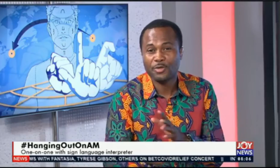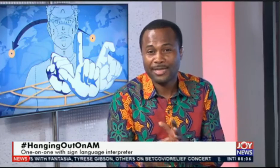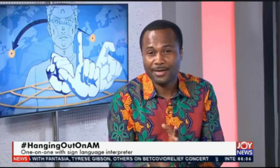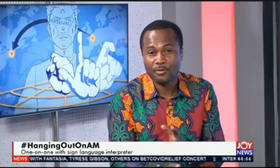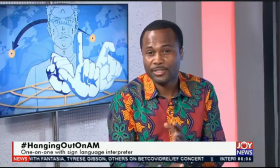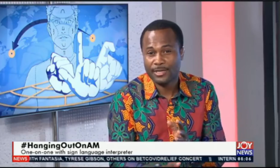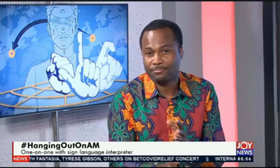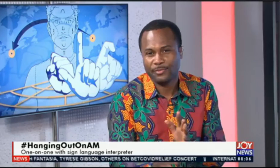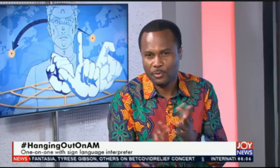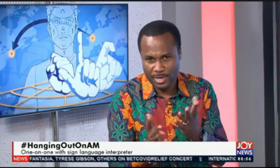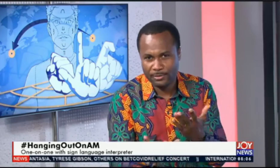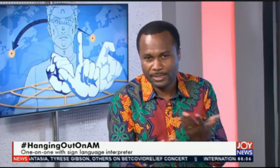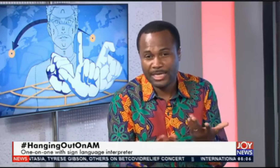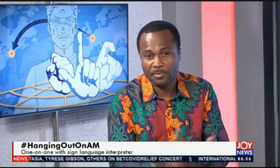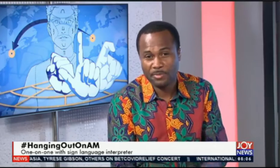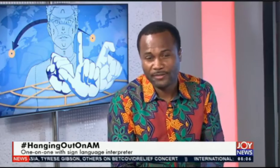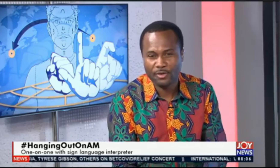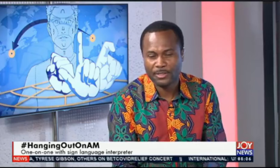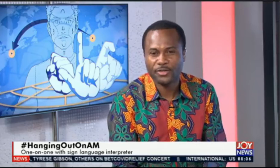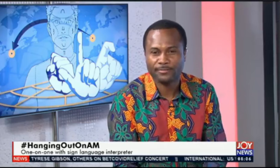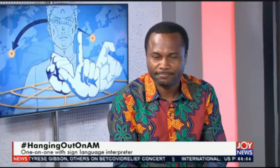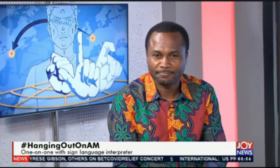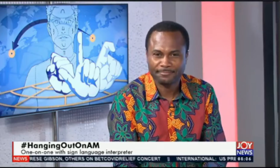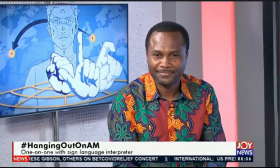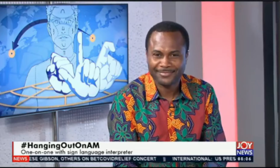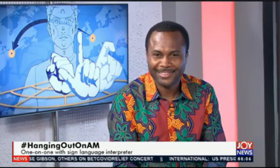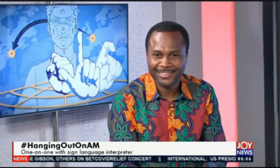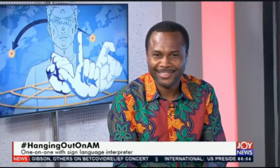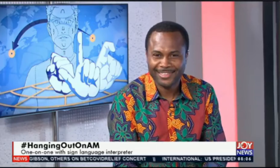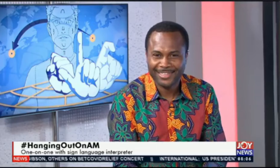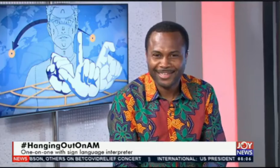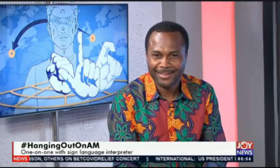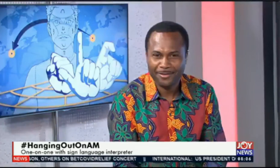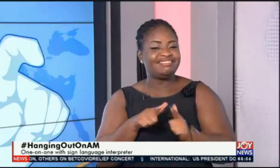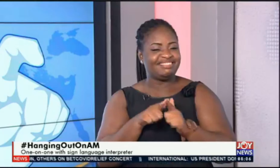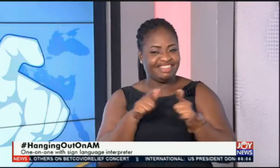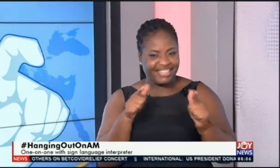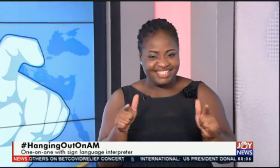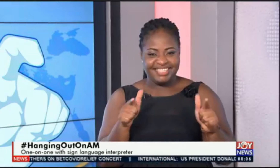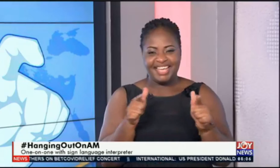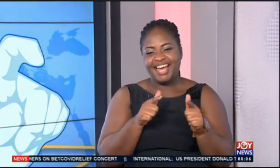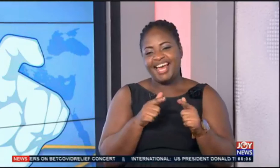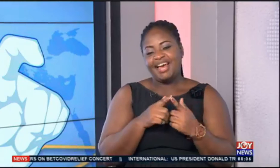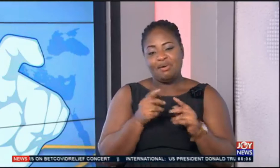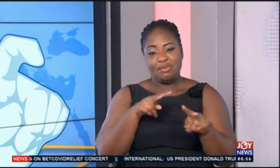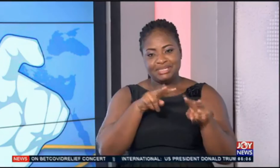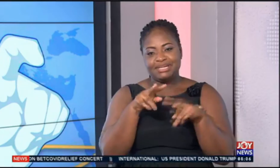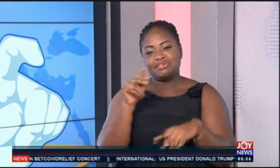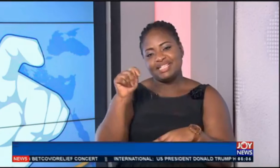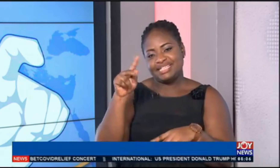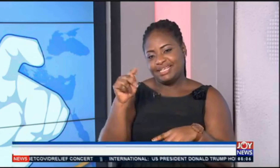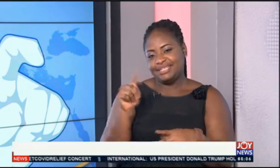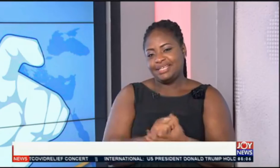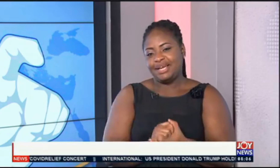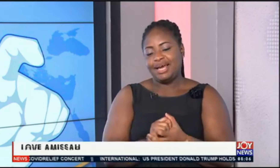you do a sign language. I know sometimes it may be difficult, but try. Okay. I feel great watching myself